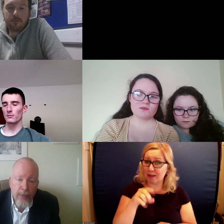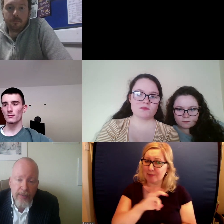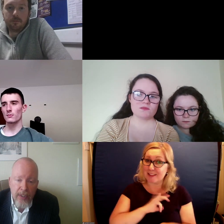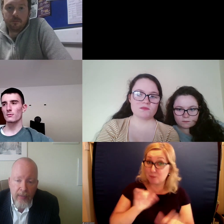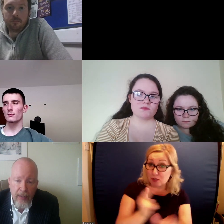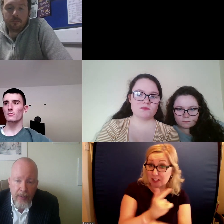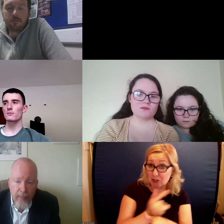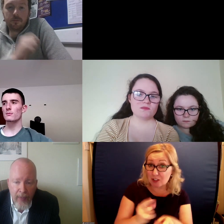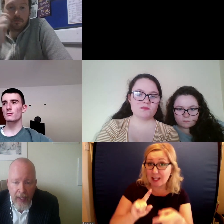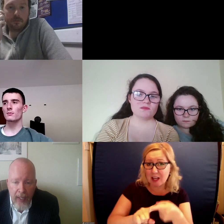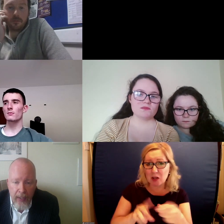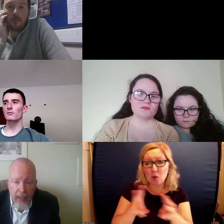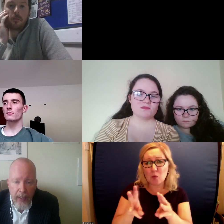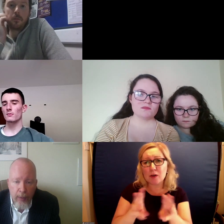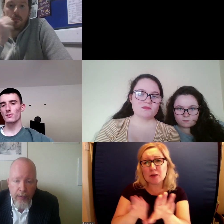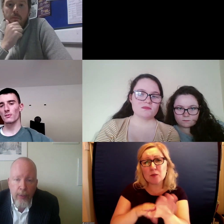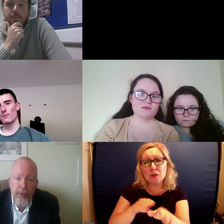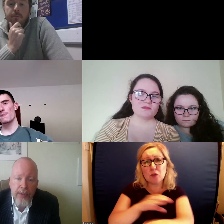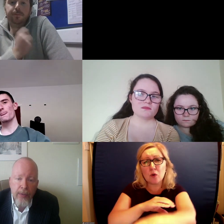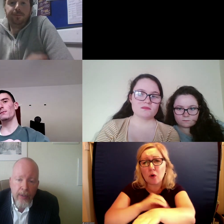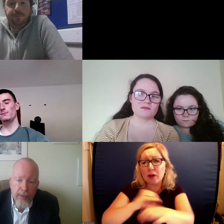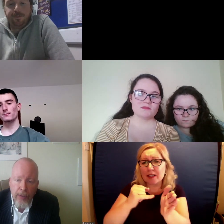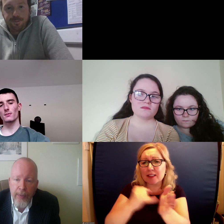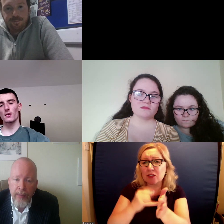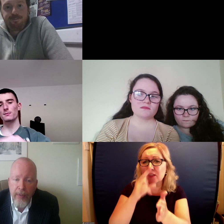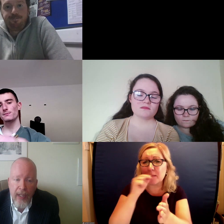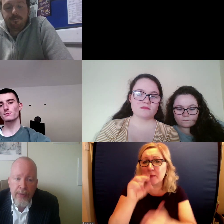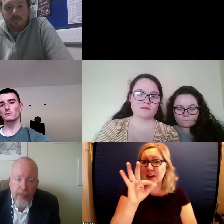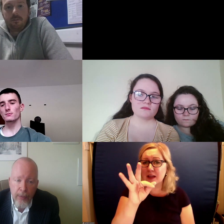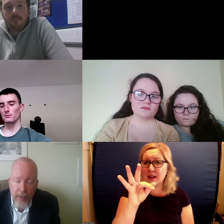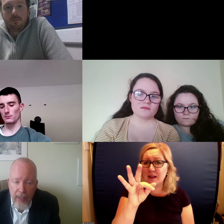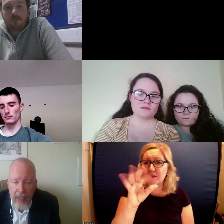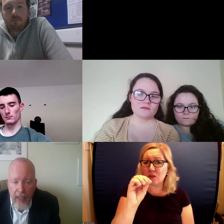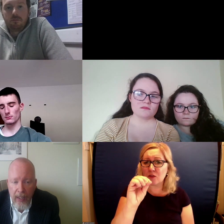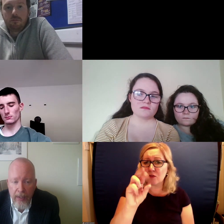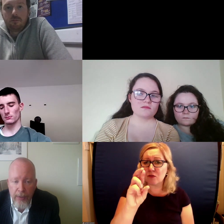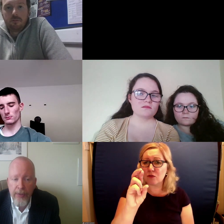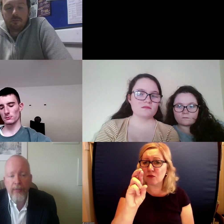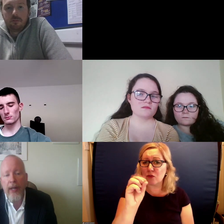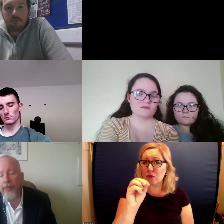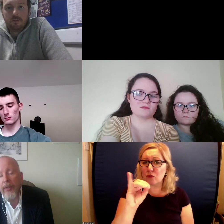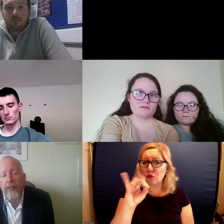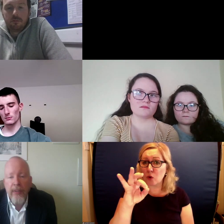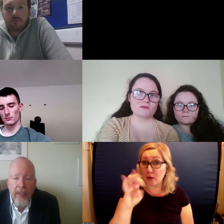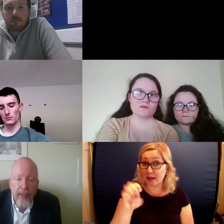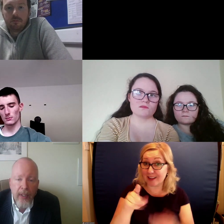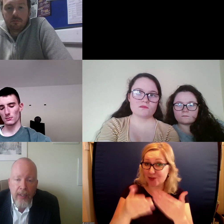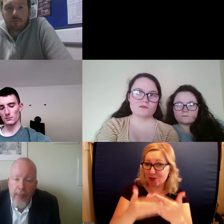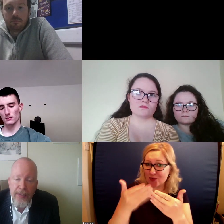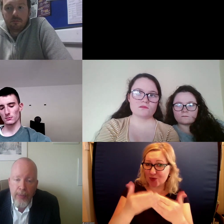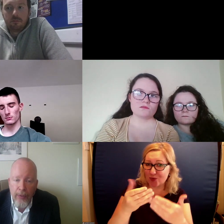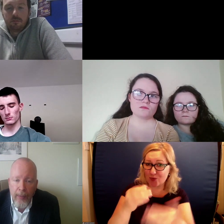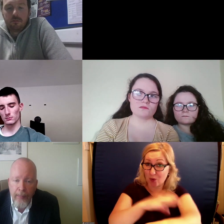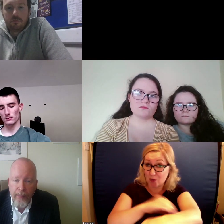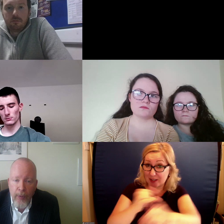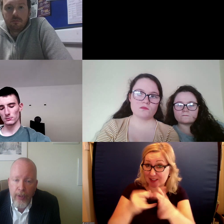Youth Organization of Ireland. And over the course of his career, he's worked with thousands of youth. He's also the founder of an